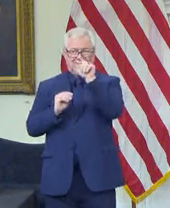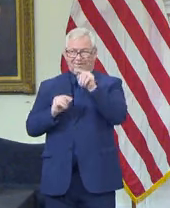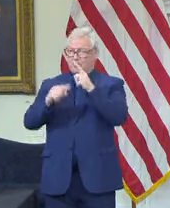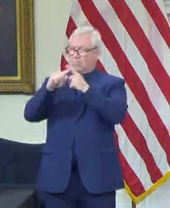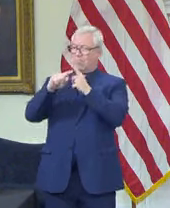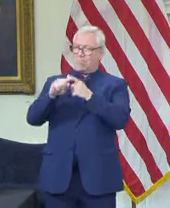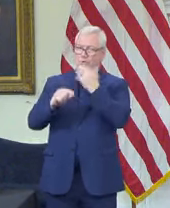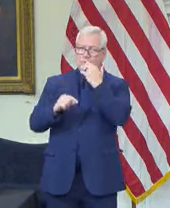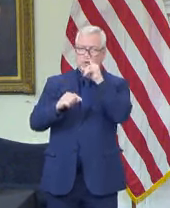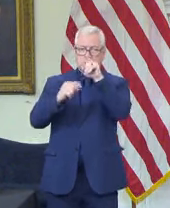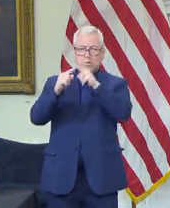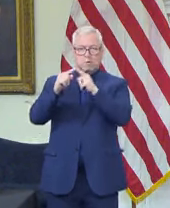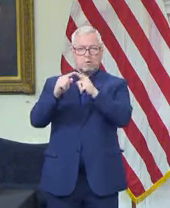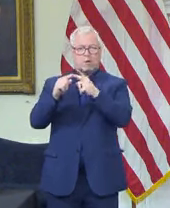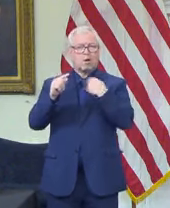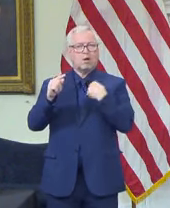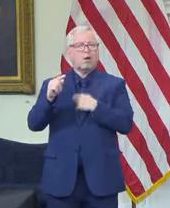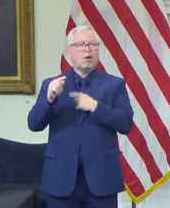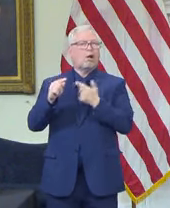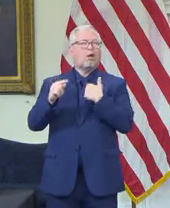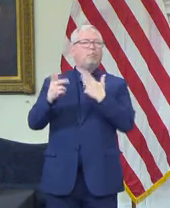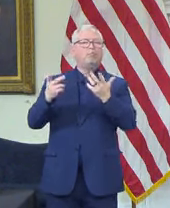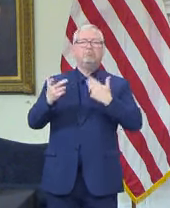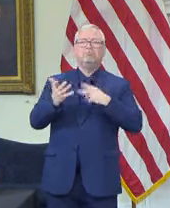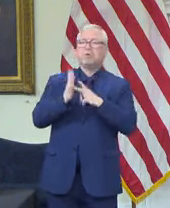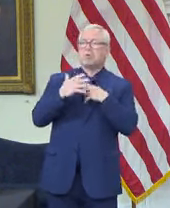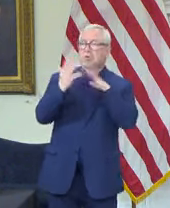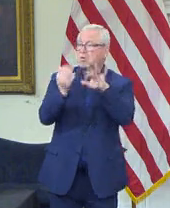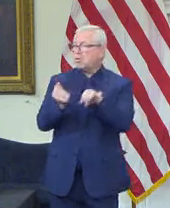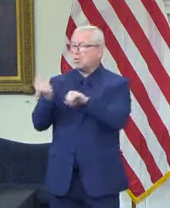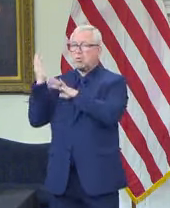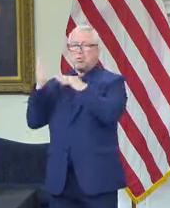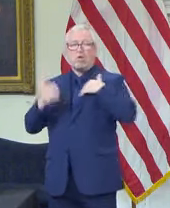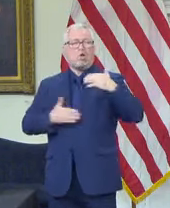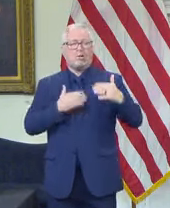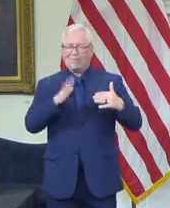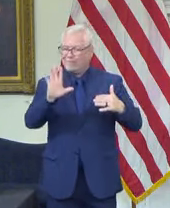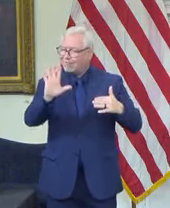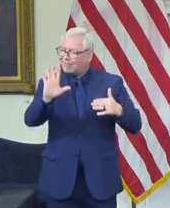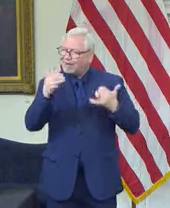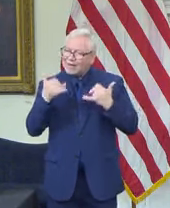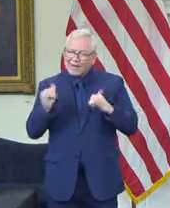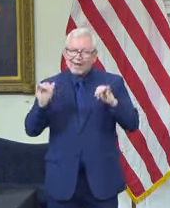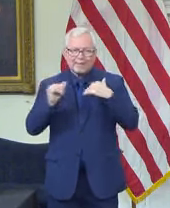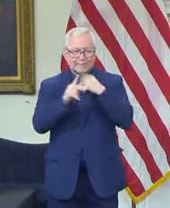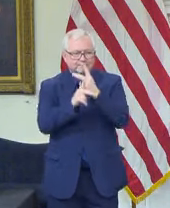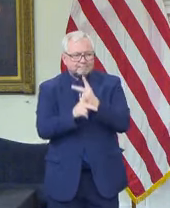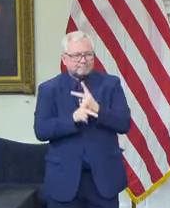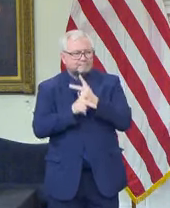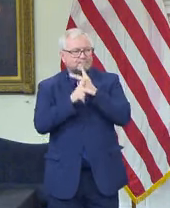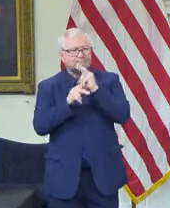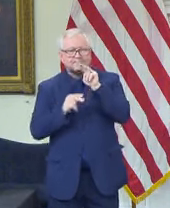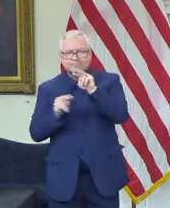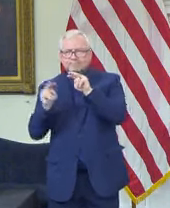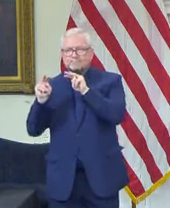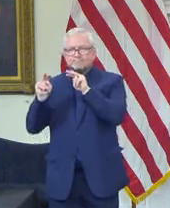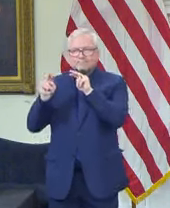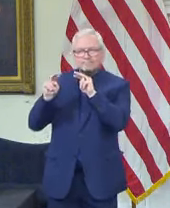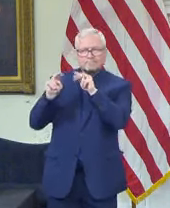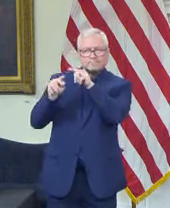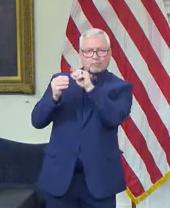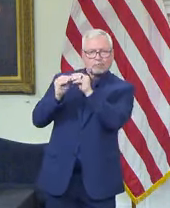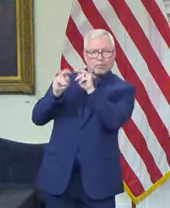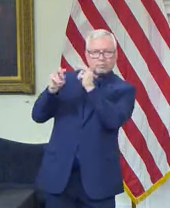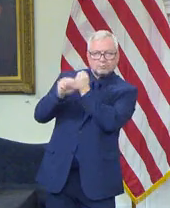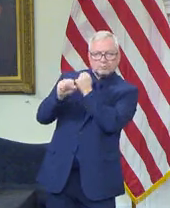to attain considerable drops in the metrics, and they're continuing to drop, they're still much higher than